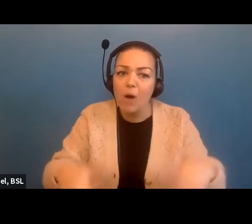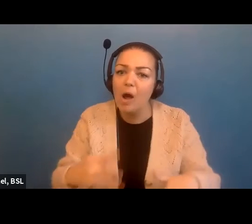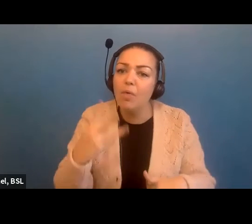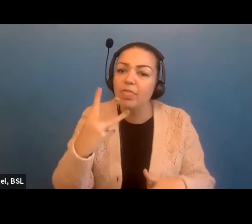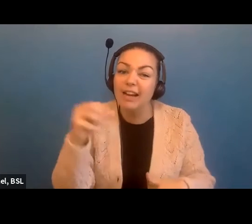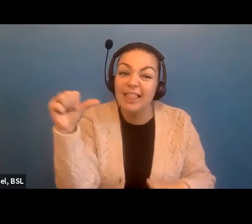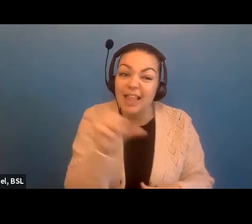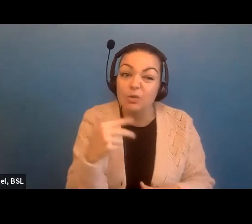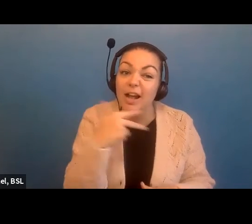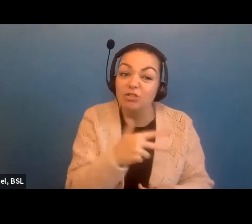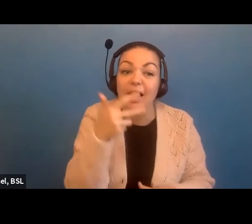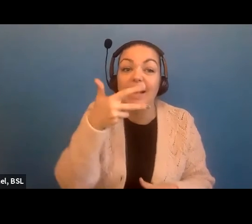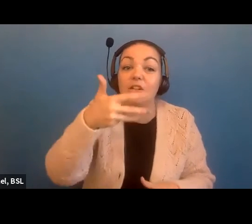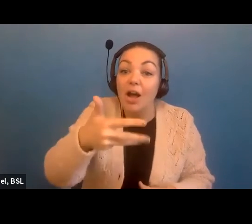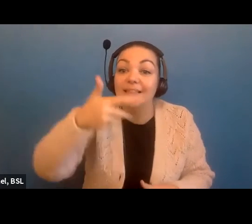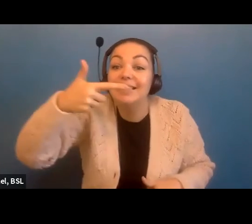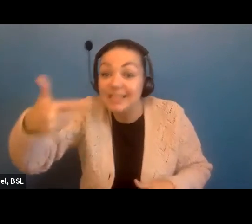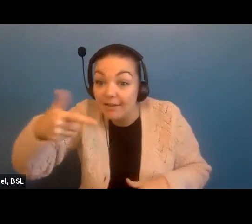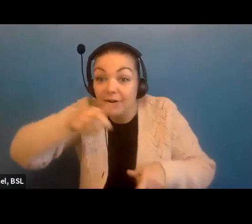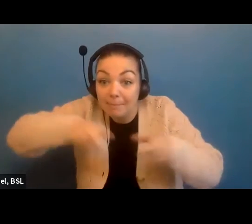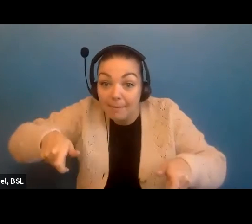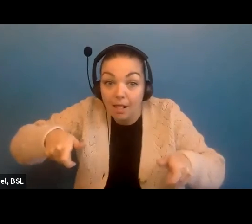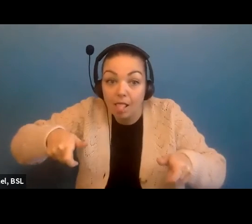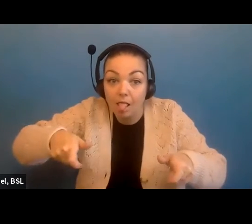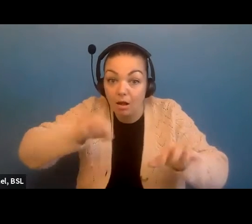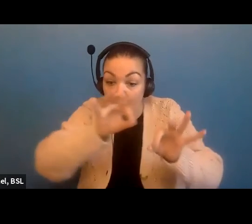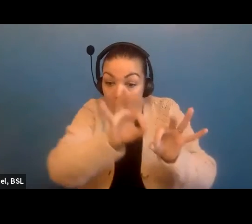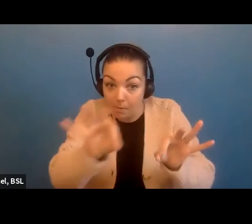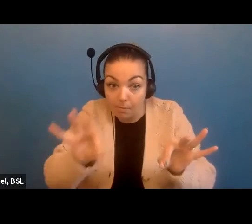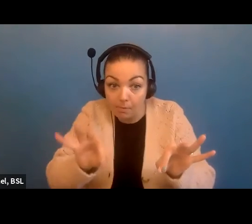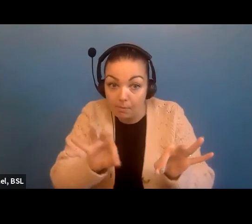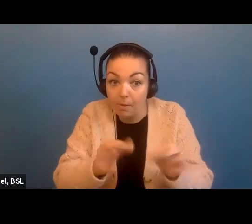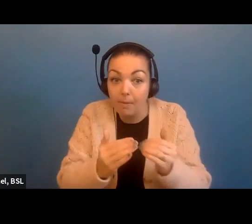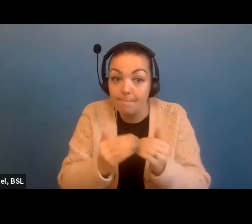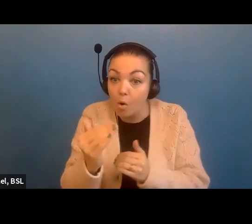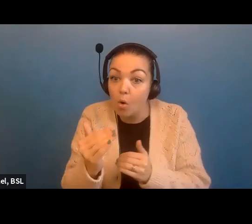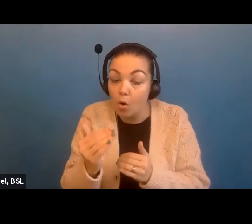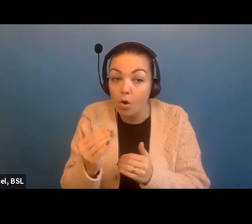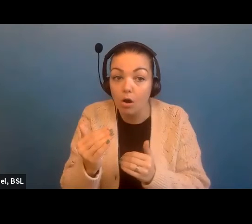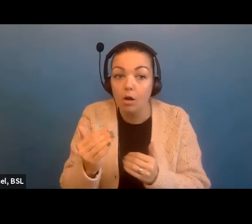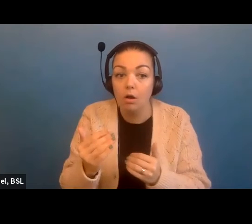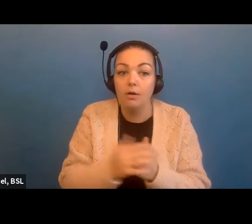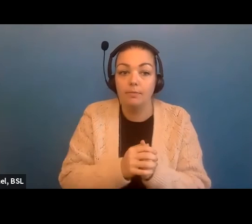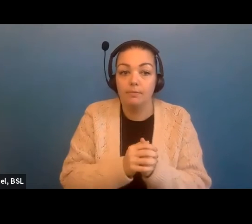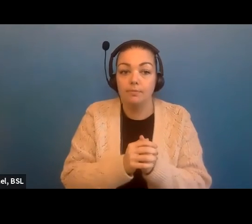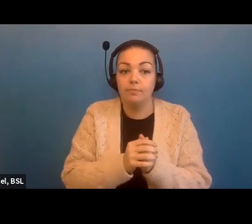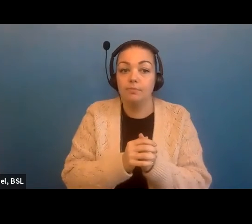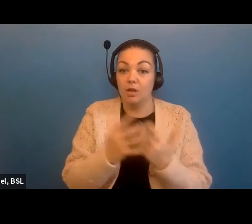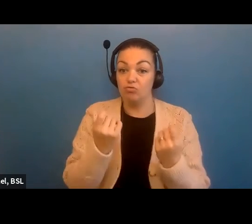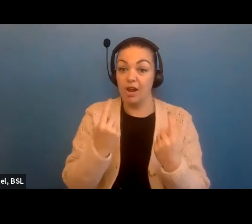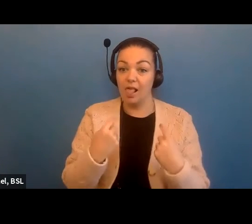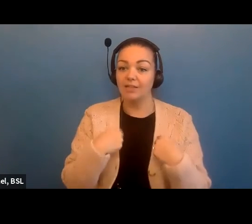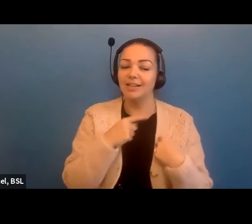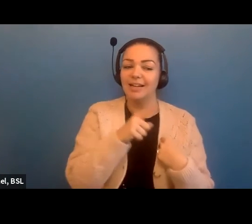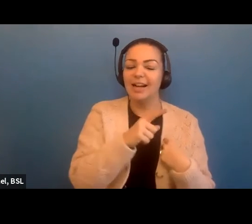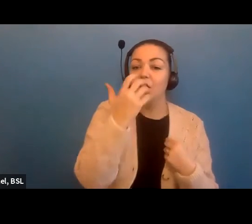1,600 more blocks in the cities. So by doing so, it resulted to twice of the numbers from the official